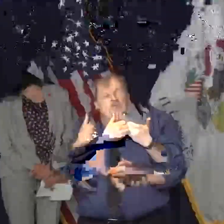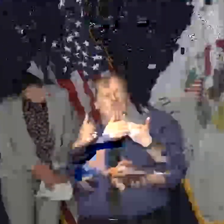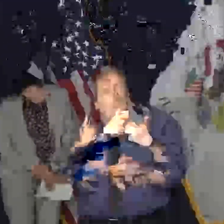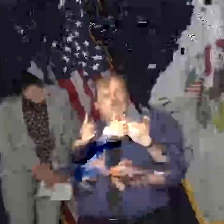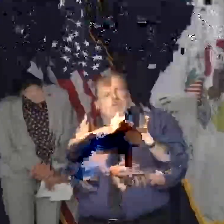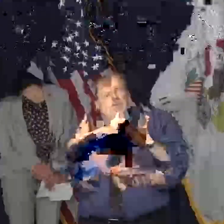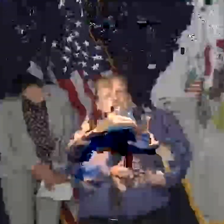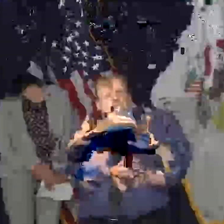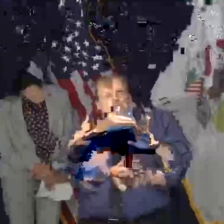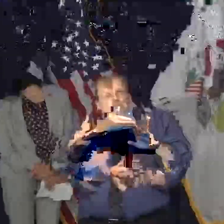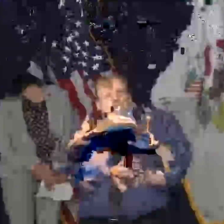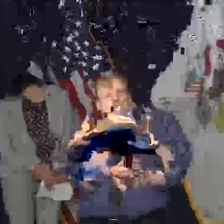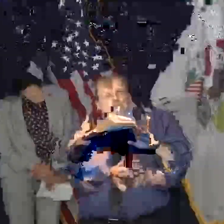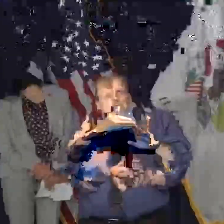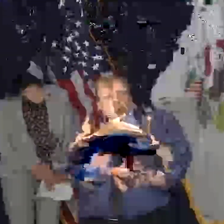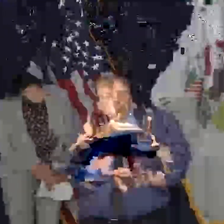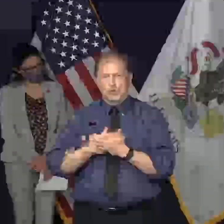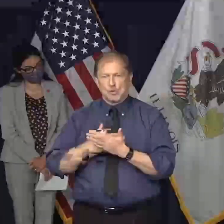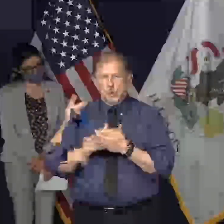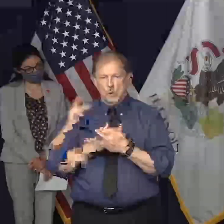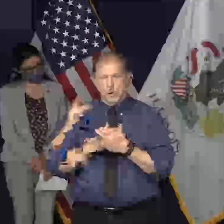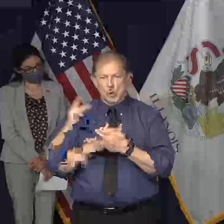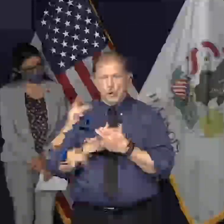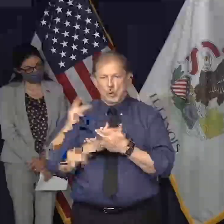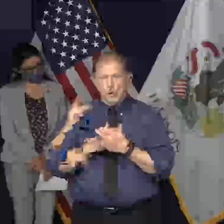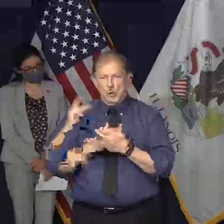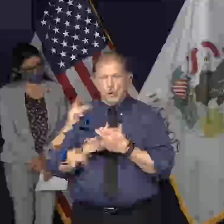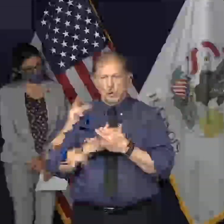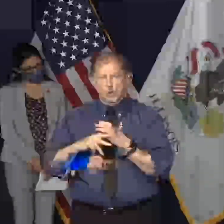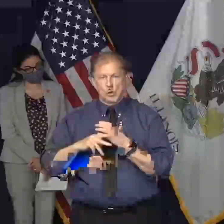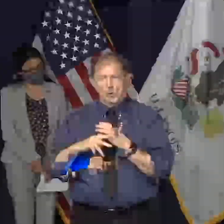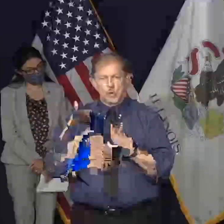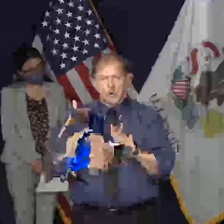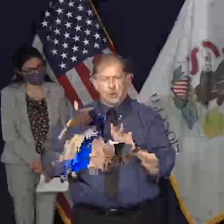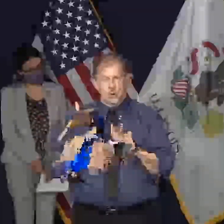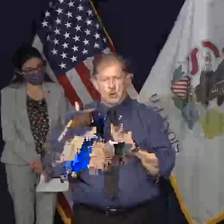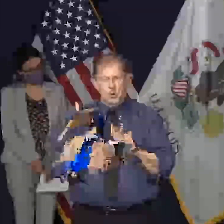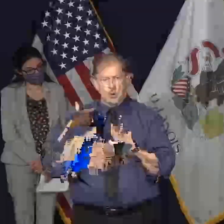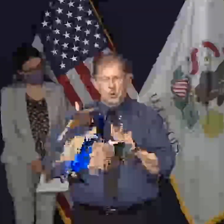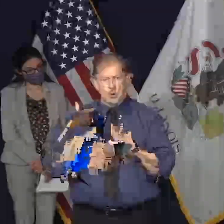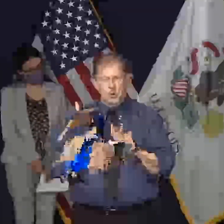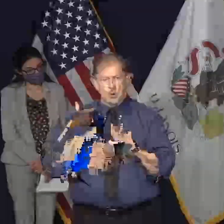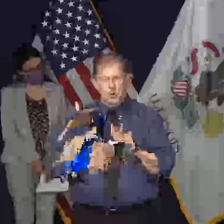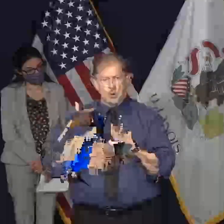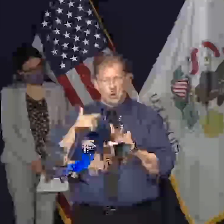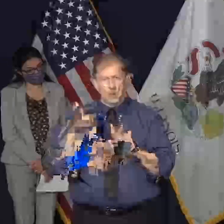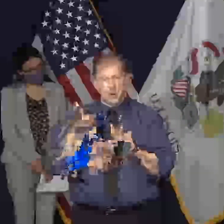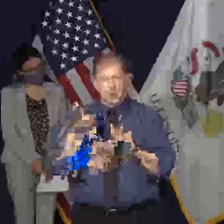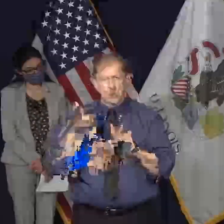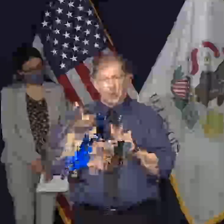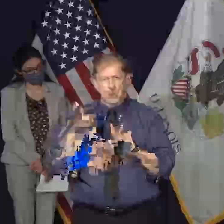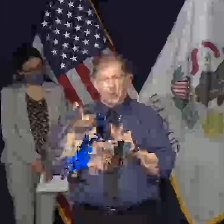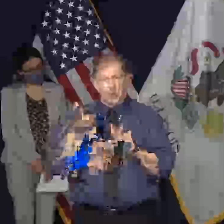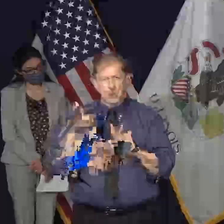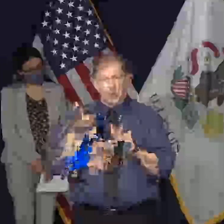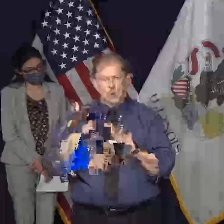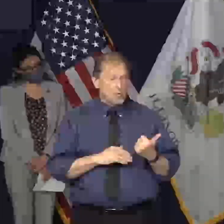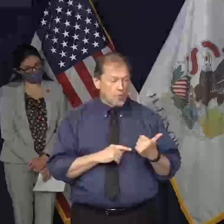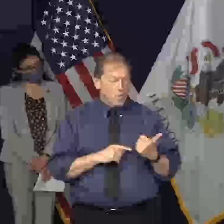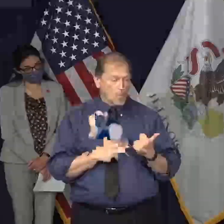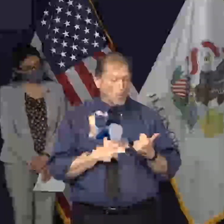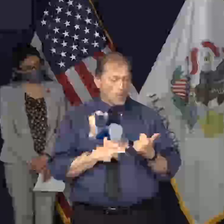are developing to work on it. So what we're trying to do is go to phase two of our chamber to work with businesses on